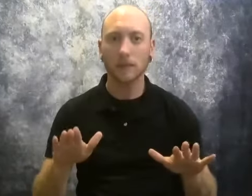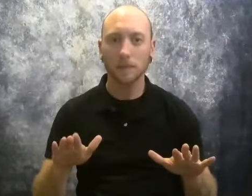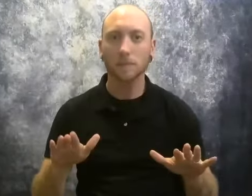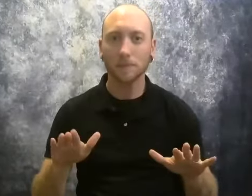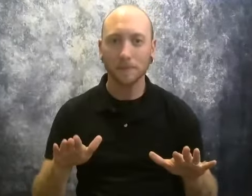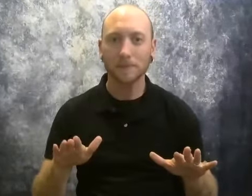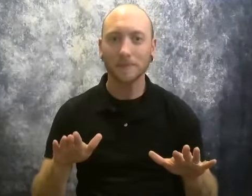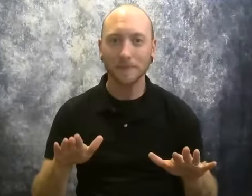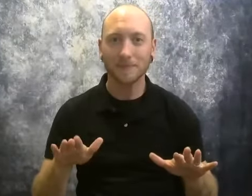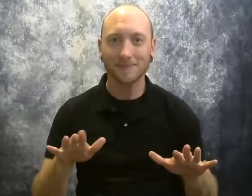this room, and